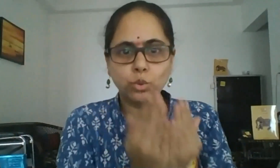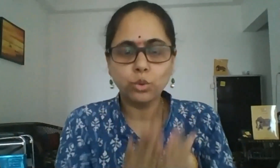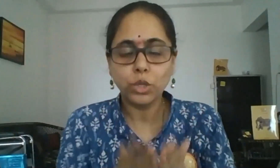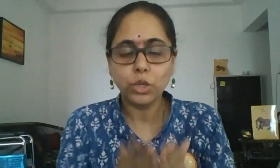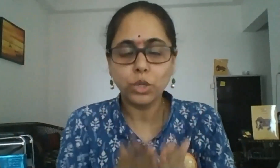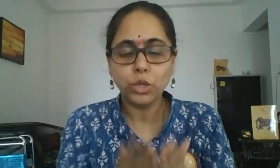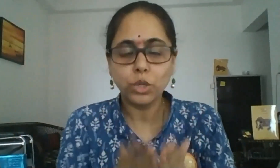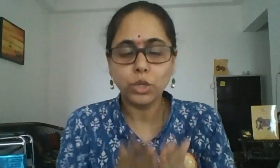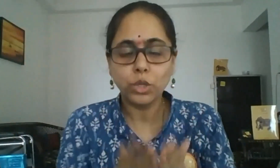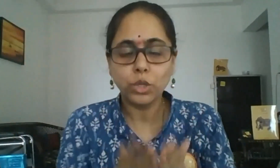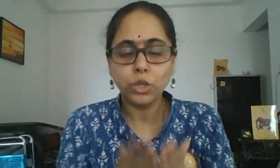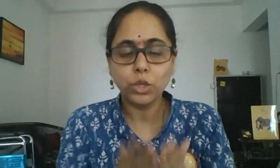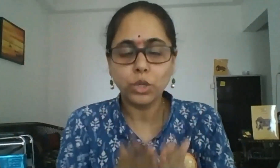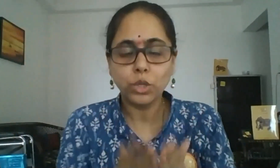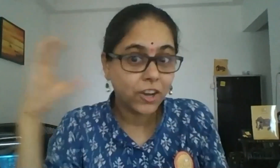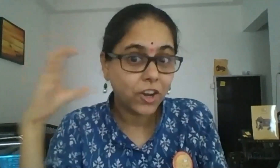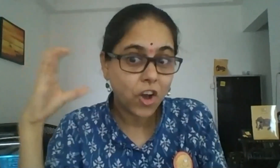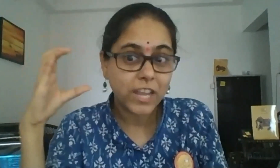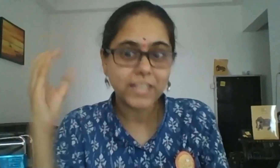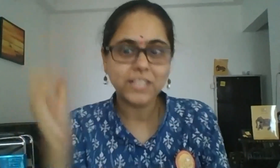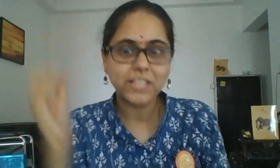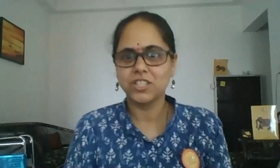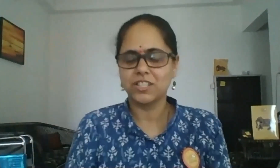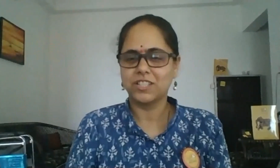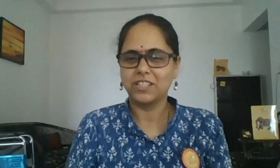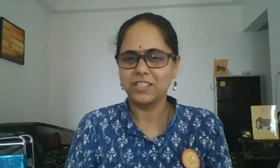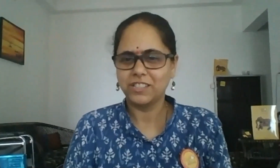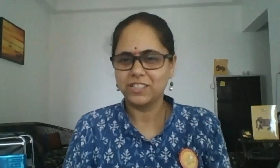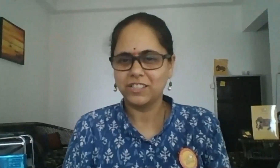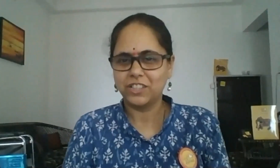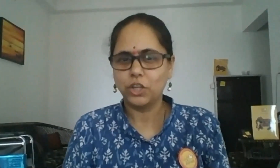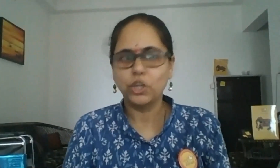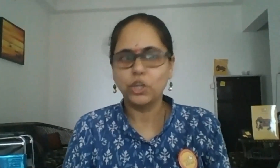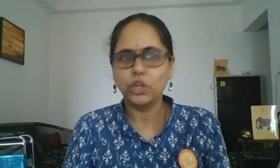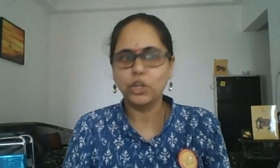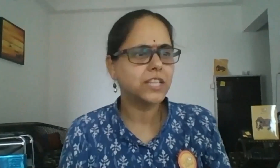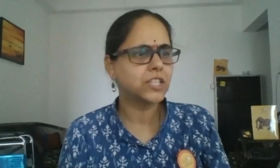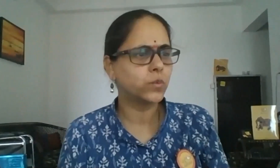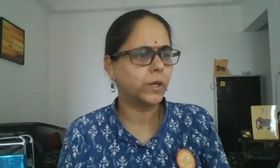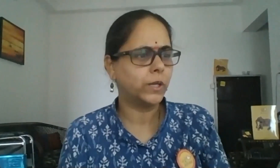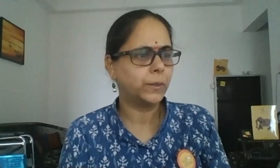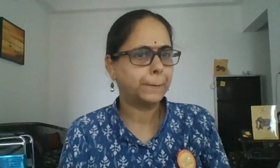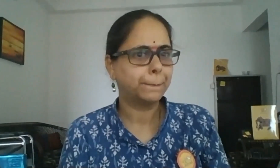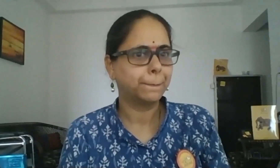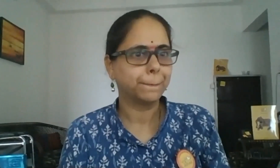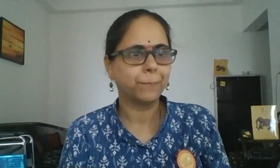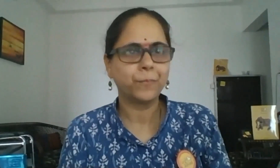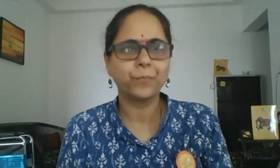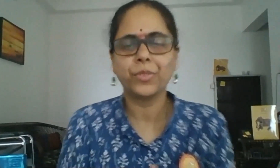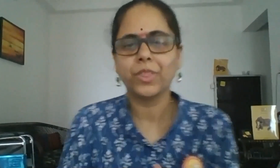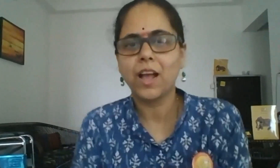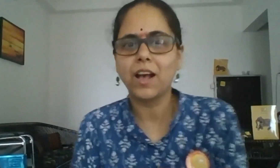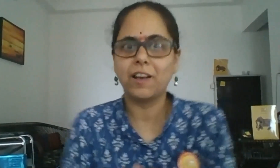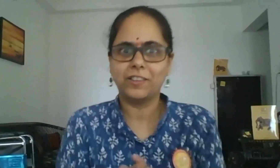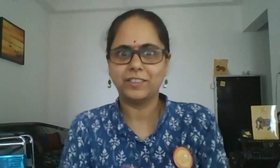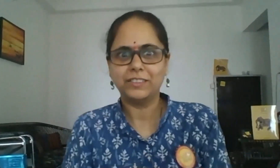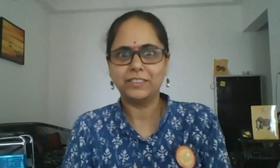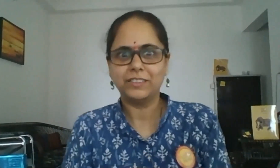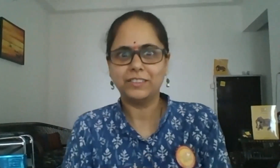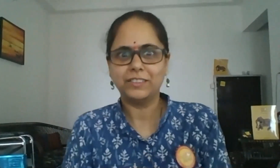School, study, college. Good. Last word. Ha.